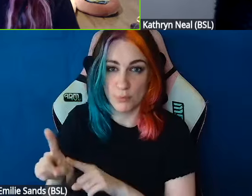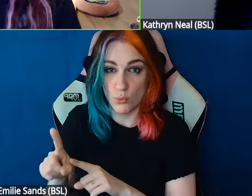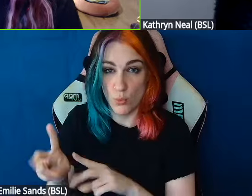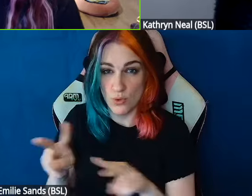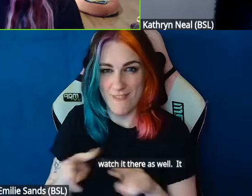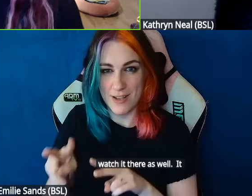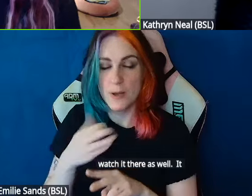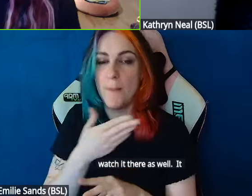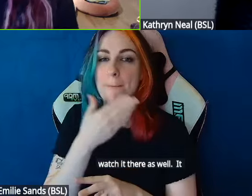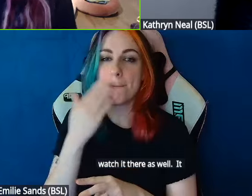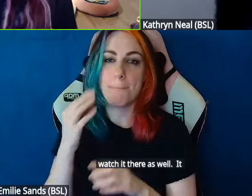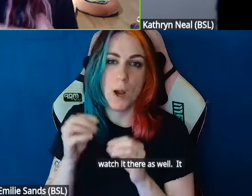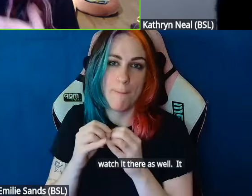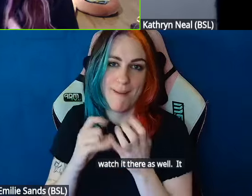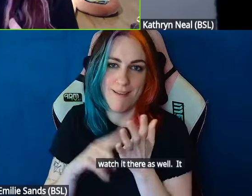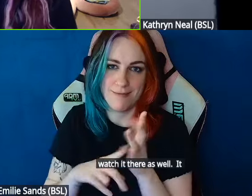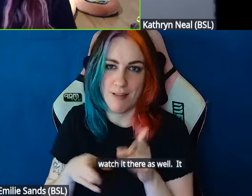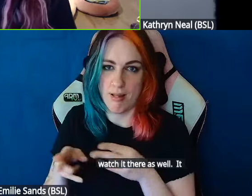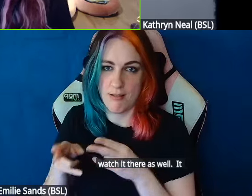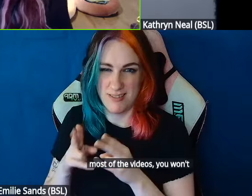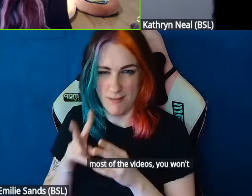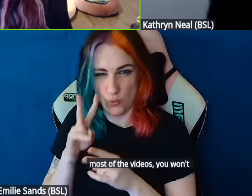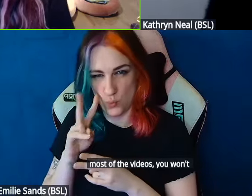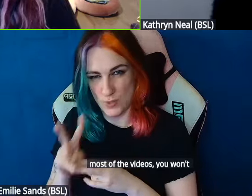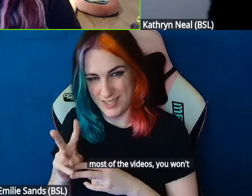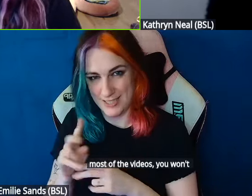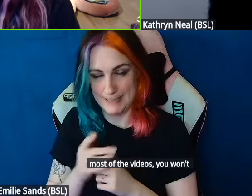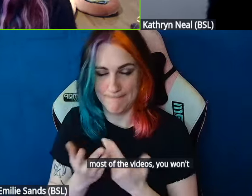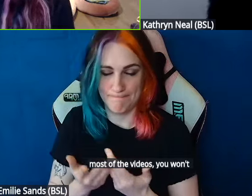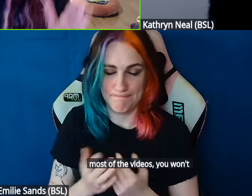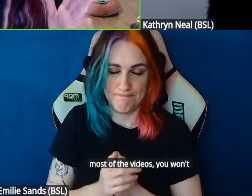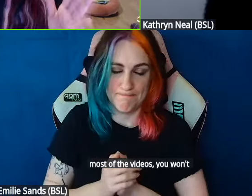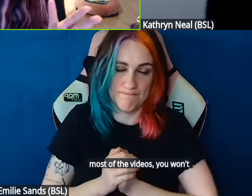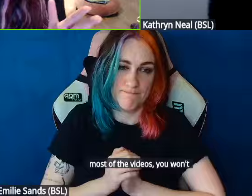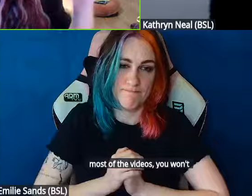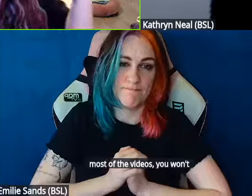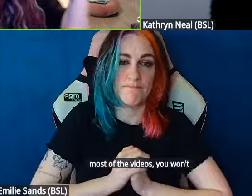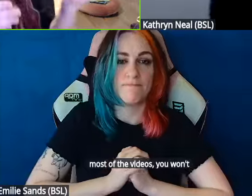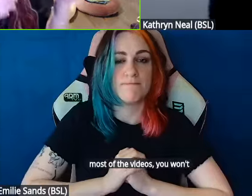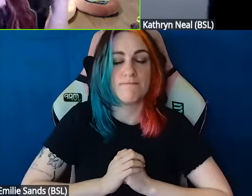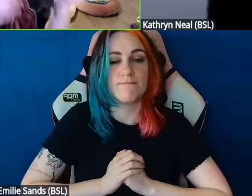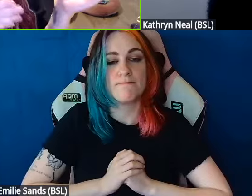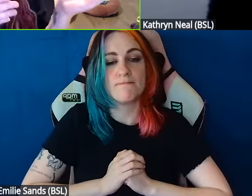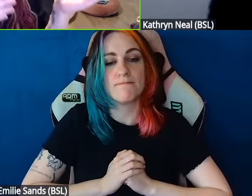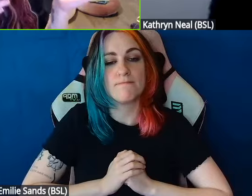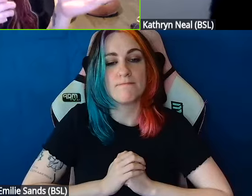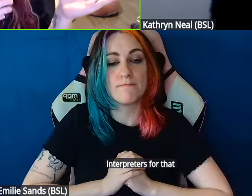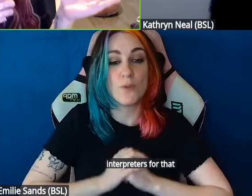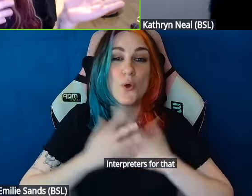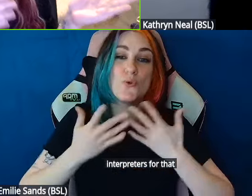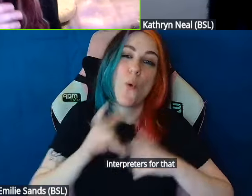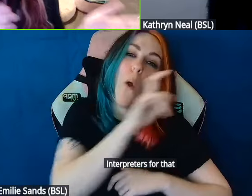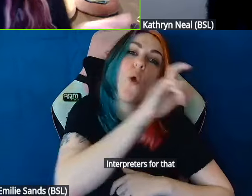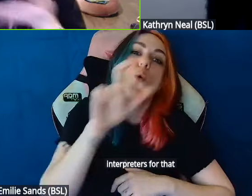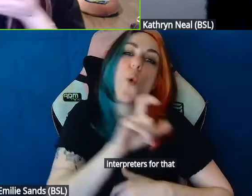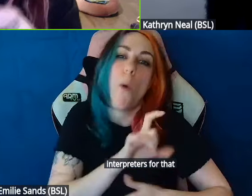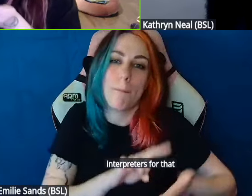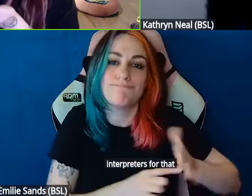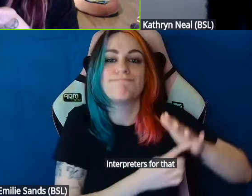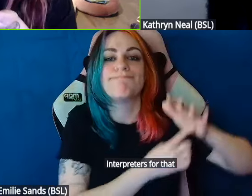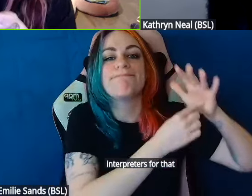BSL interpreters for that live stream. So again, Zoom primary